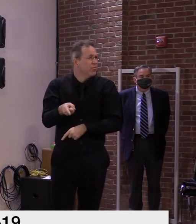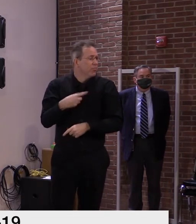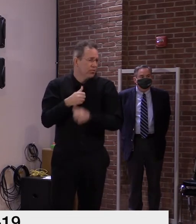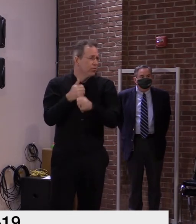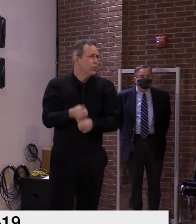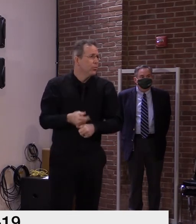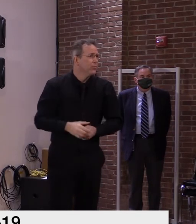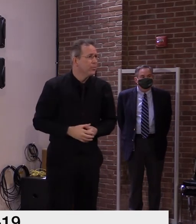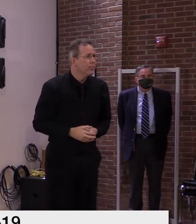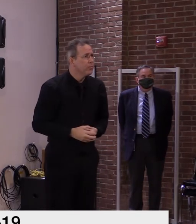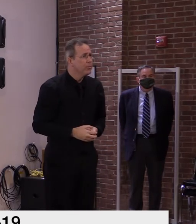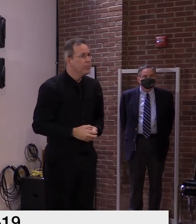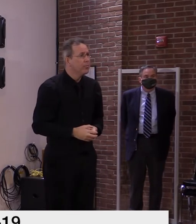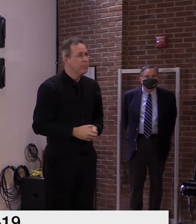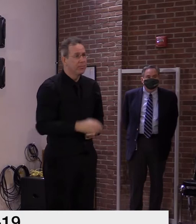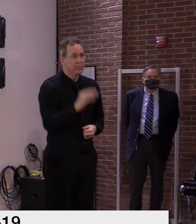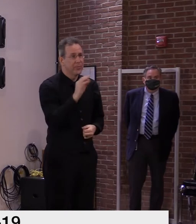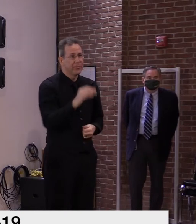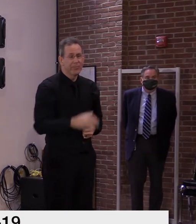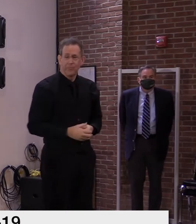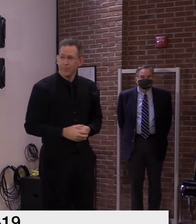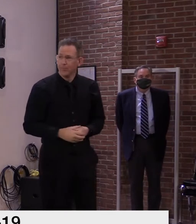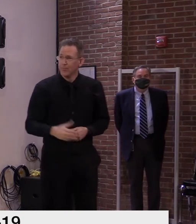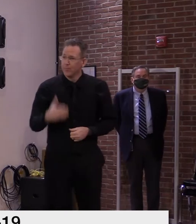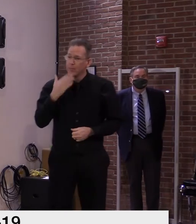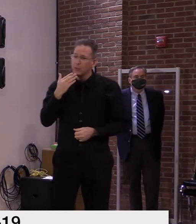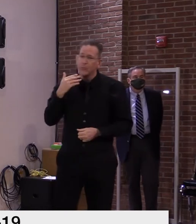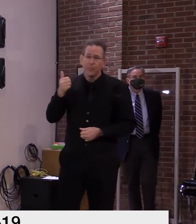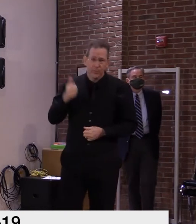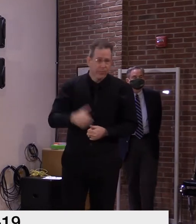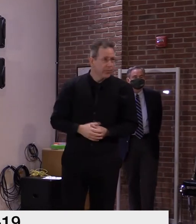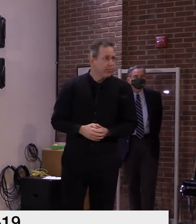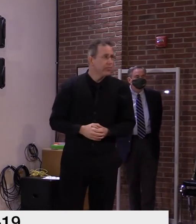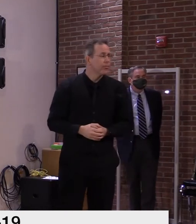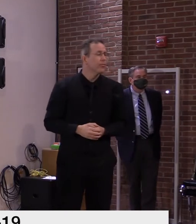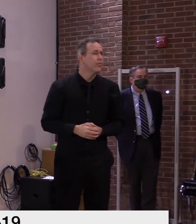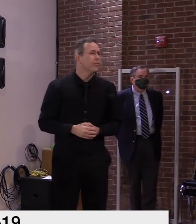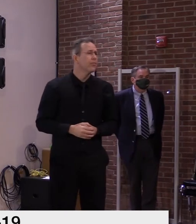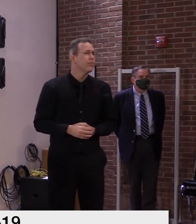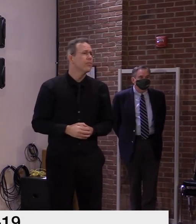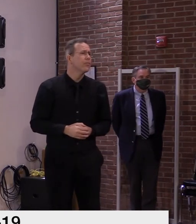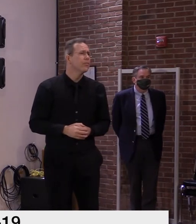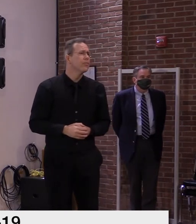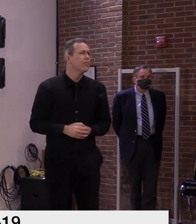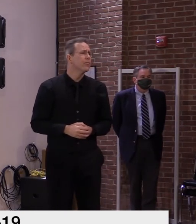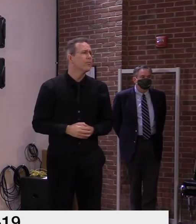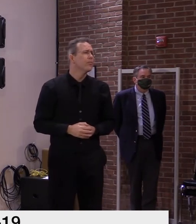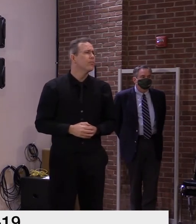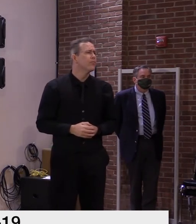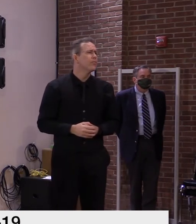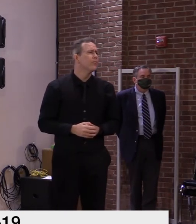Thank you very much. Appreciate it. Aaron, VT Digger.